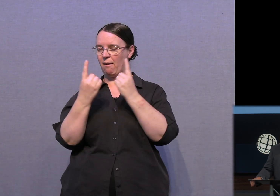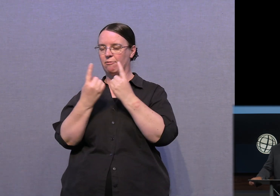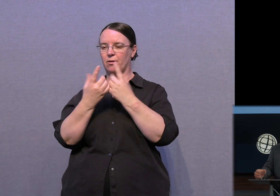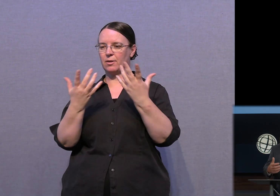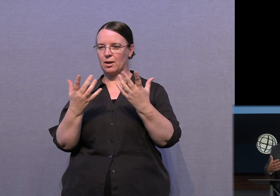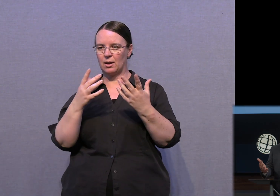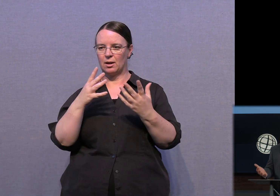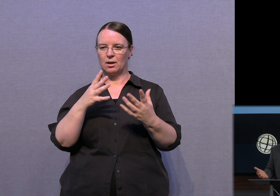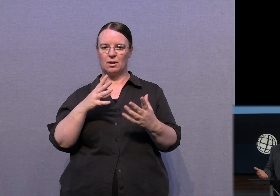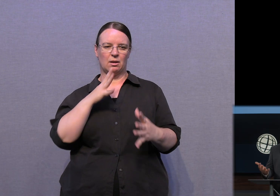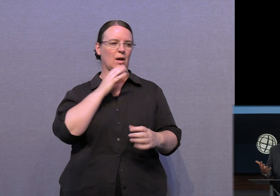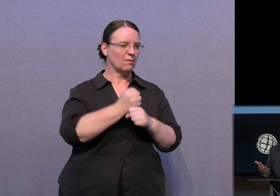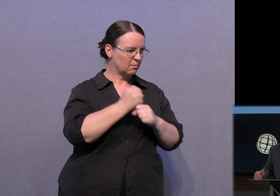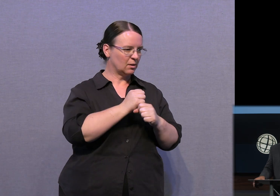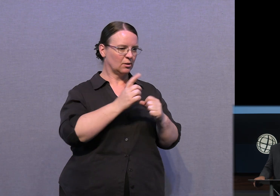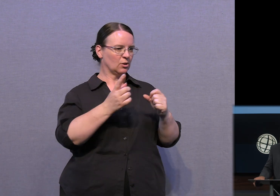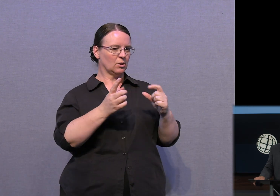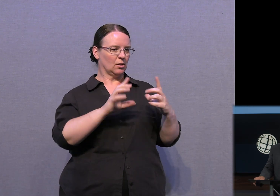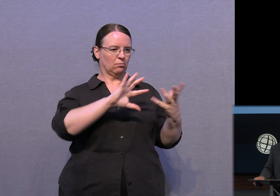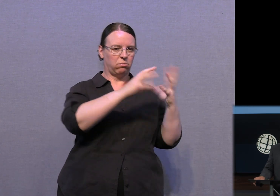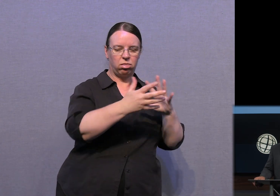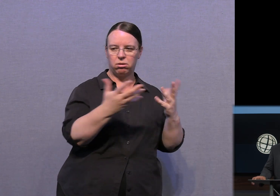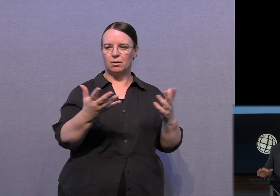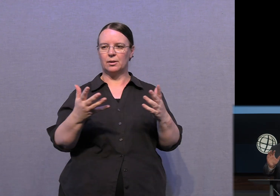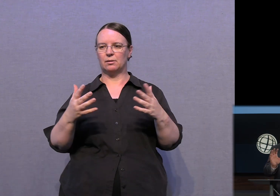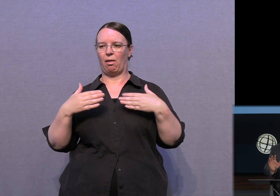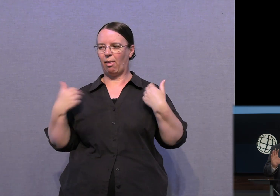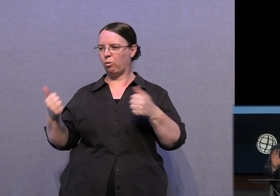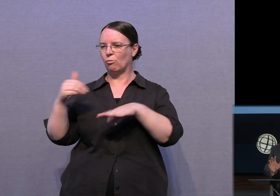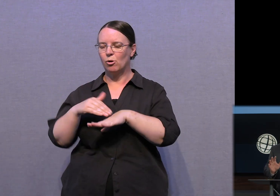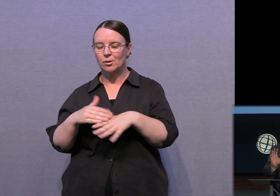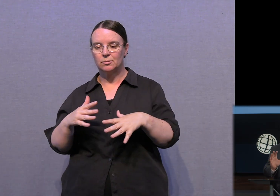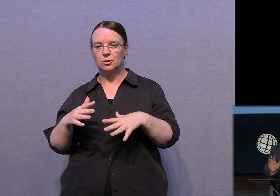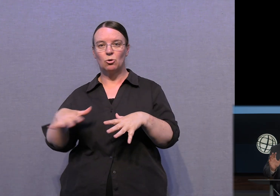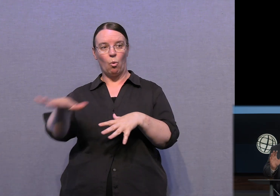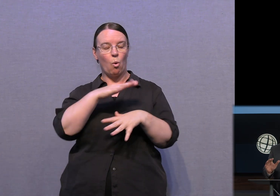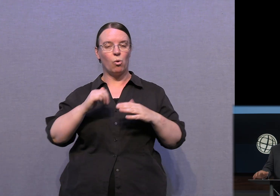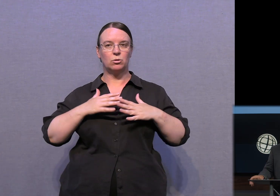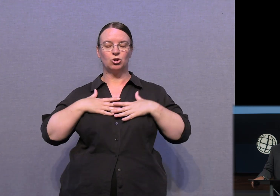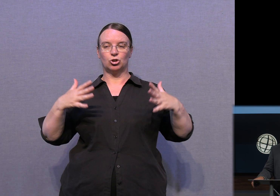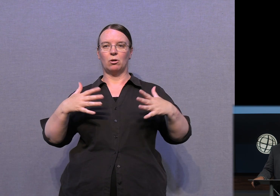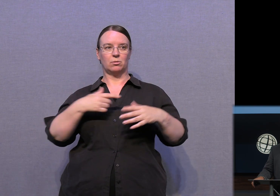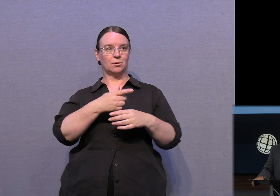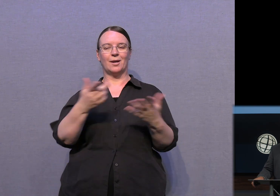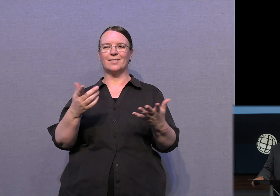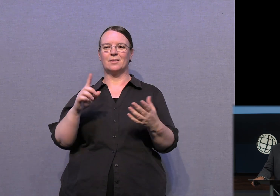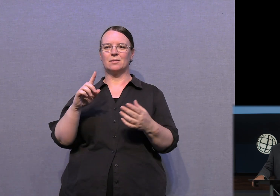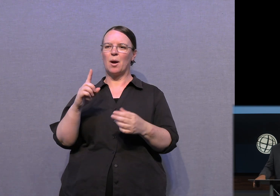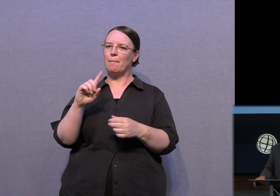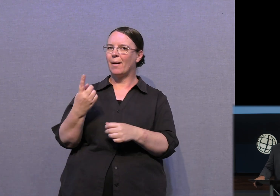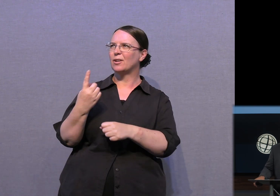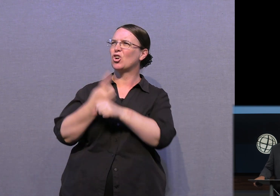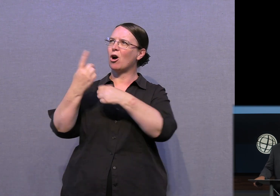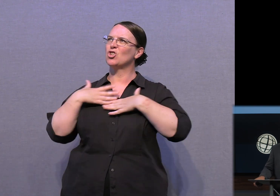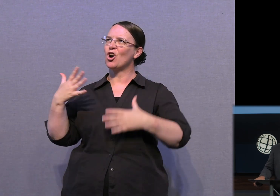upheaval, all of those things took us by surprise, but they didn't take God by surprise. And so now